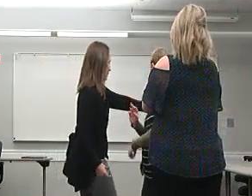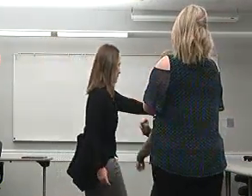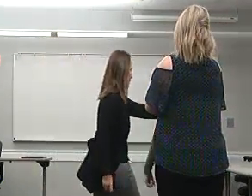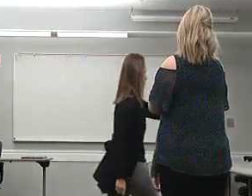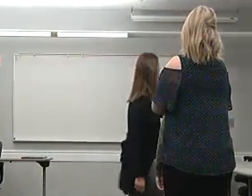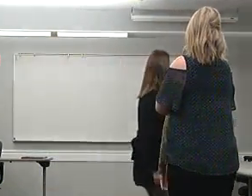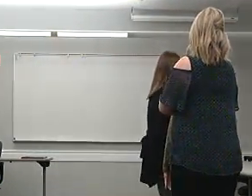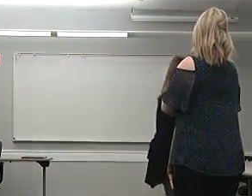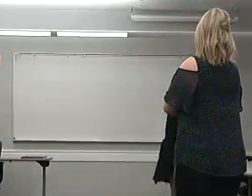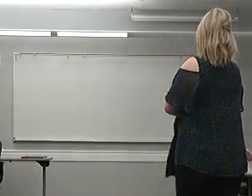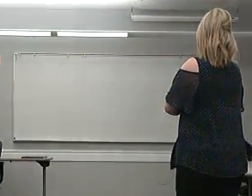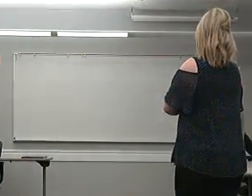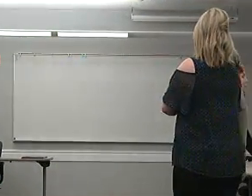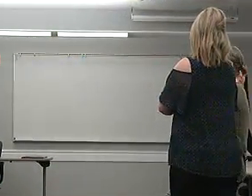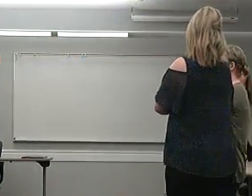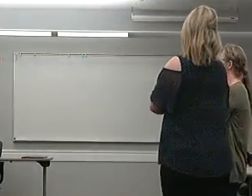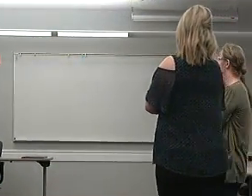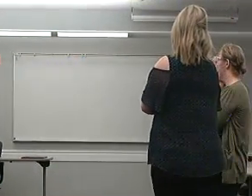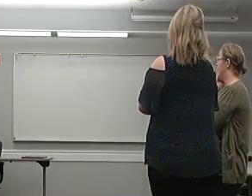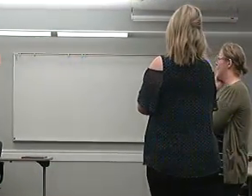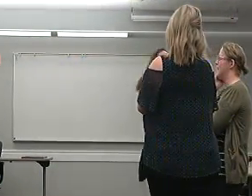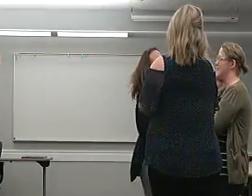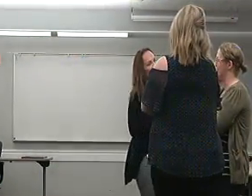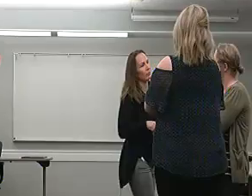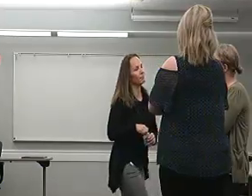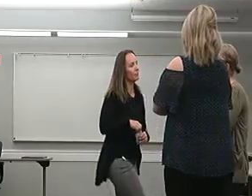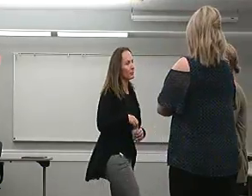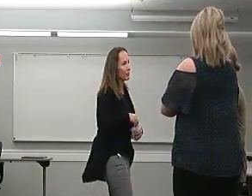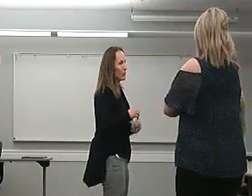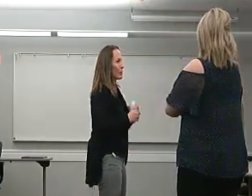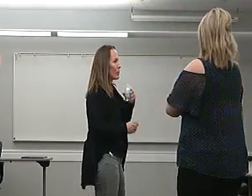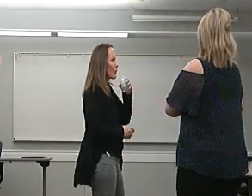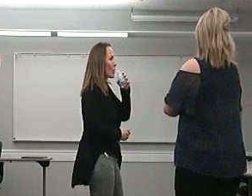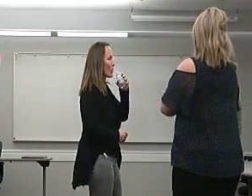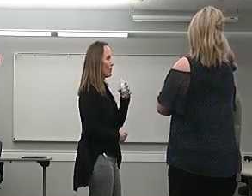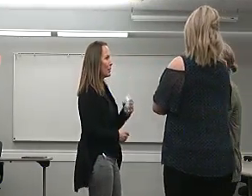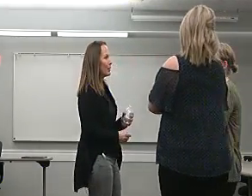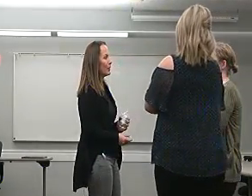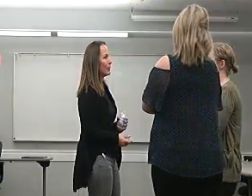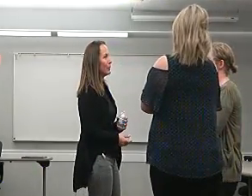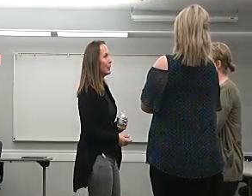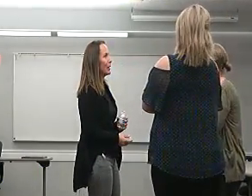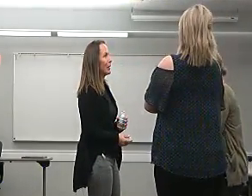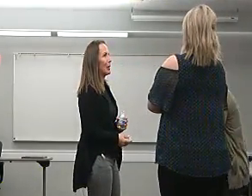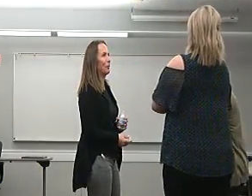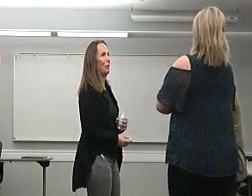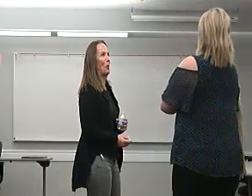Melanie, or no, his mom is Melinda. Twin sister, also deaf, Melanie.